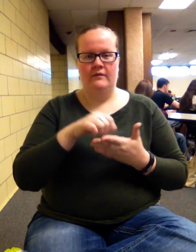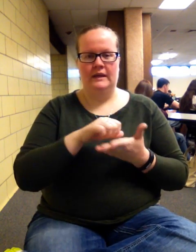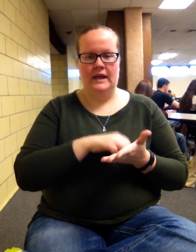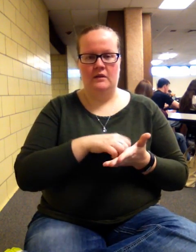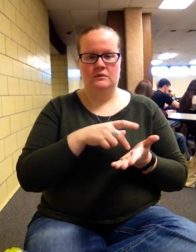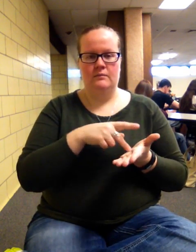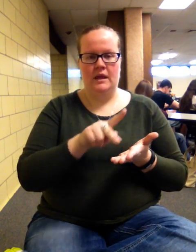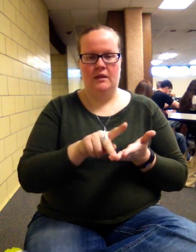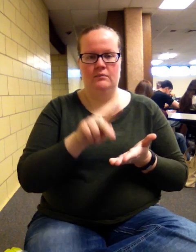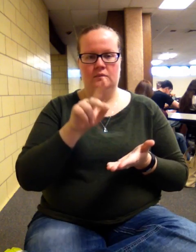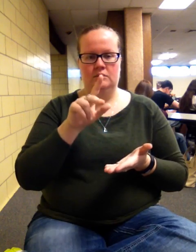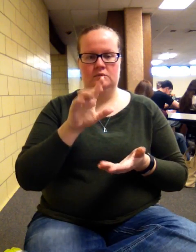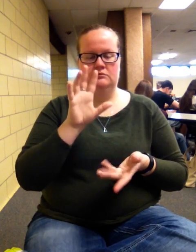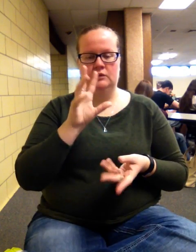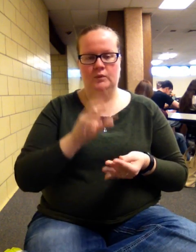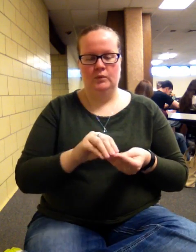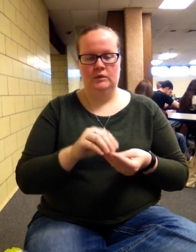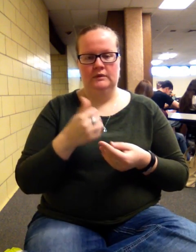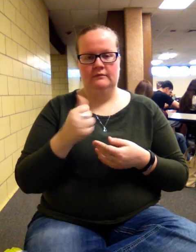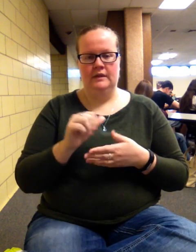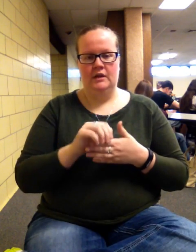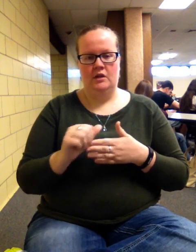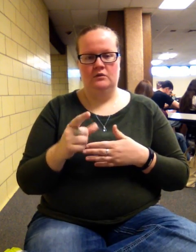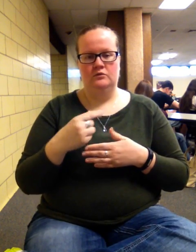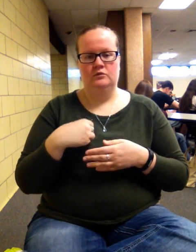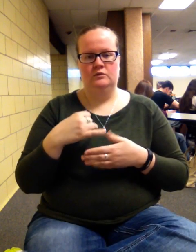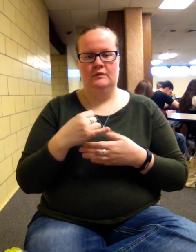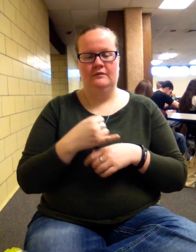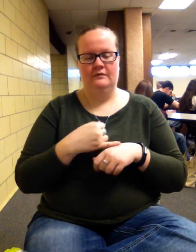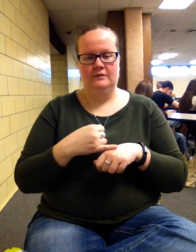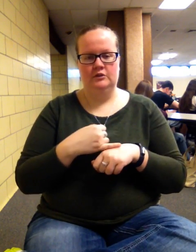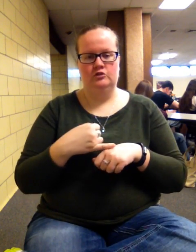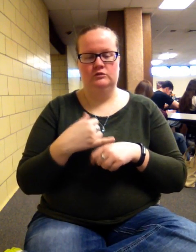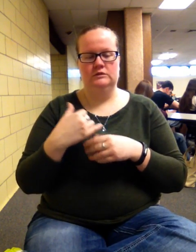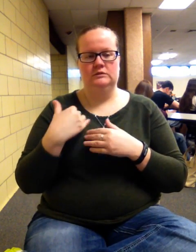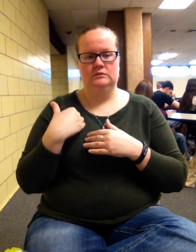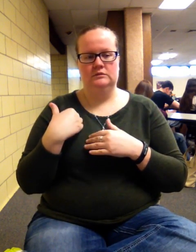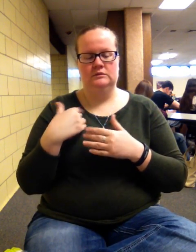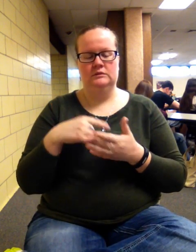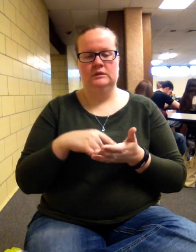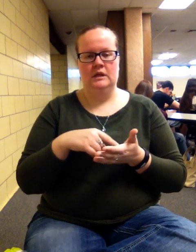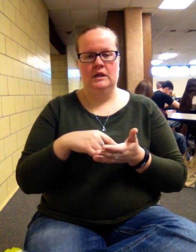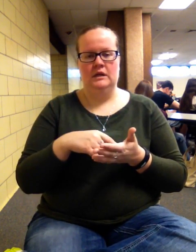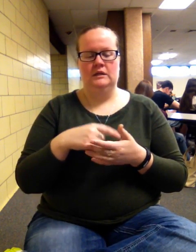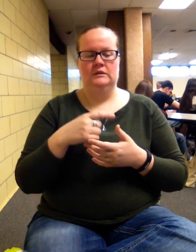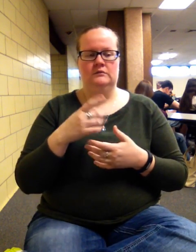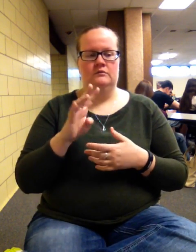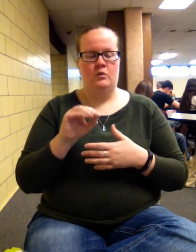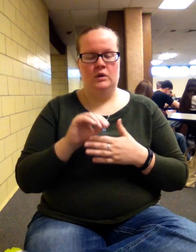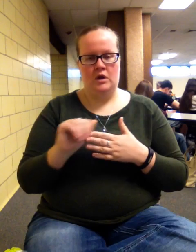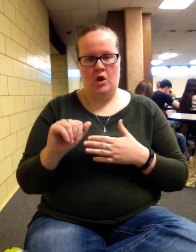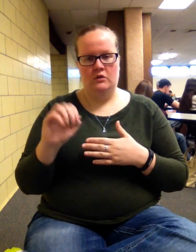$10. You had interest-bearing debt of $40 and equity of $60. So you had $110